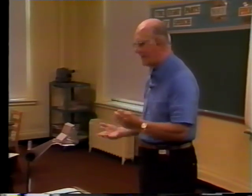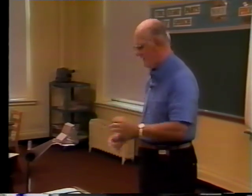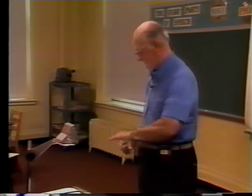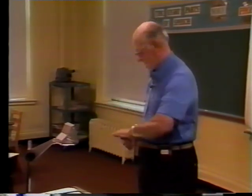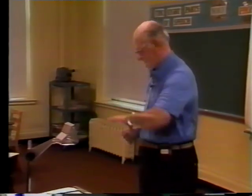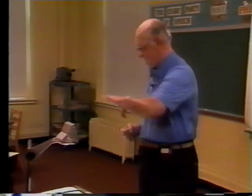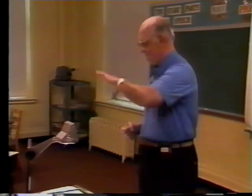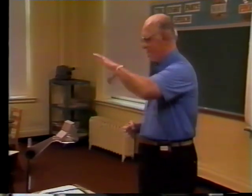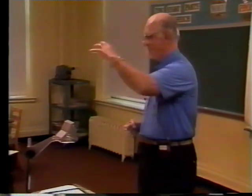thing,